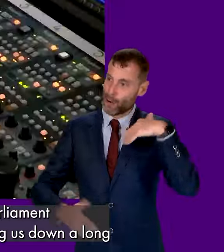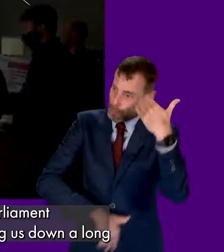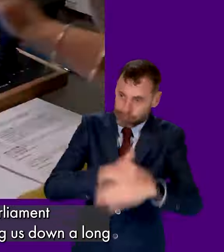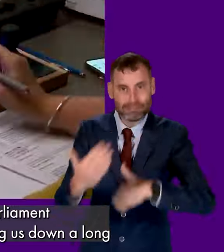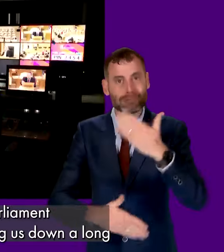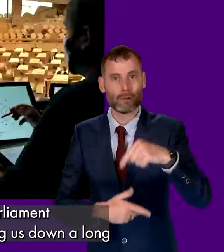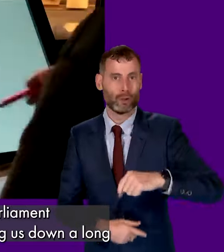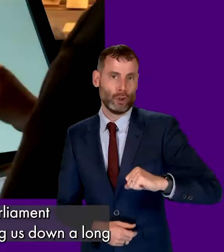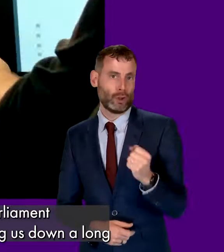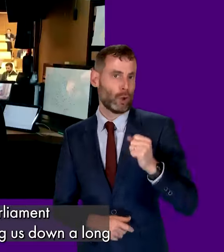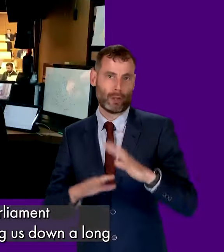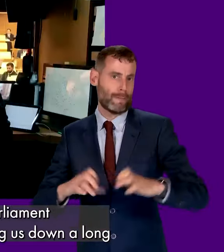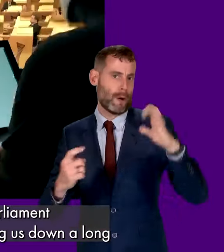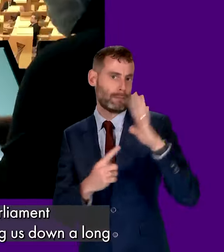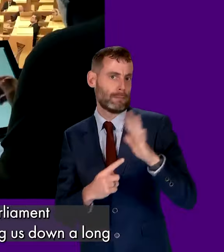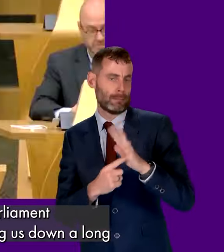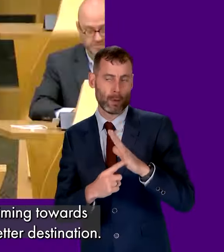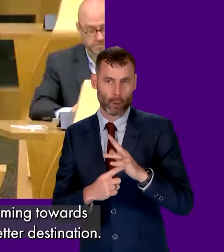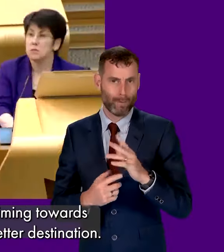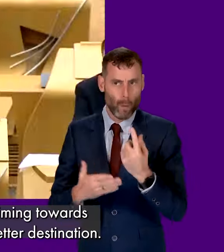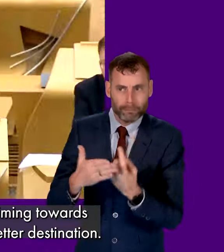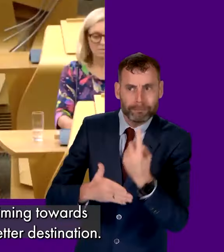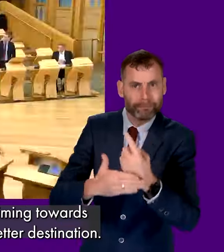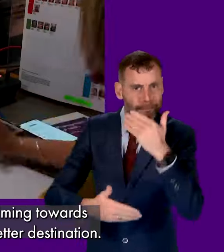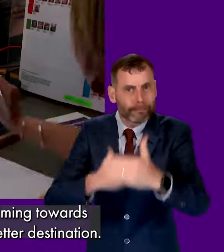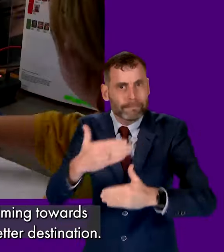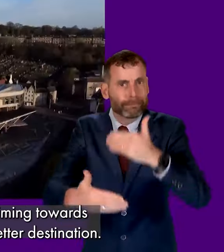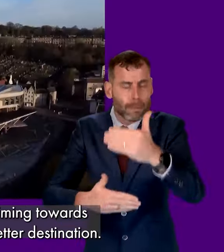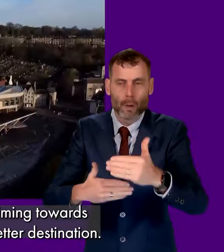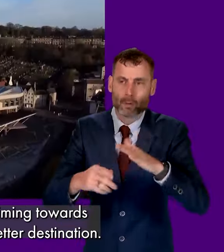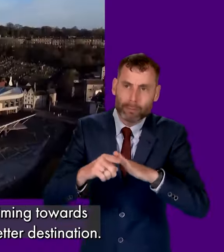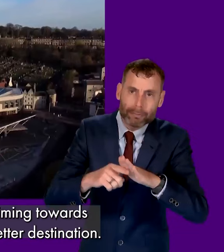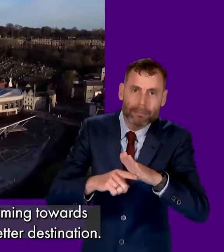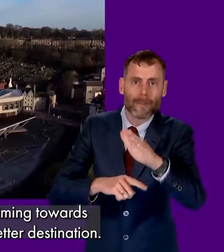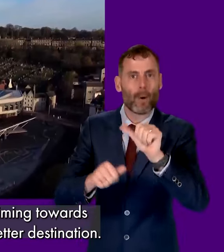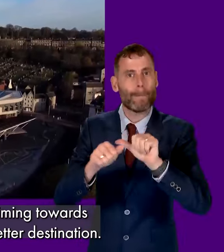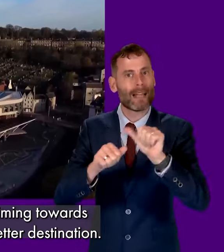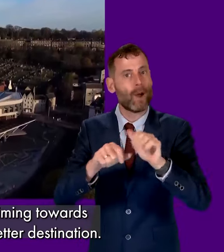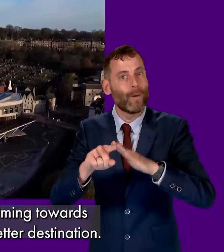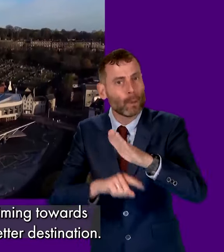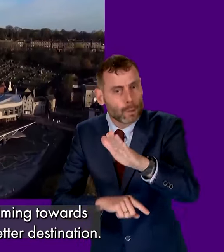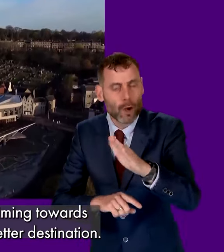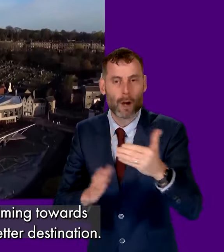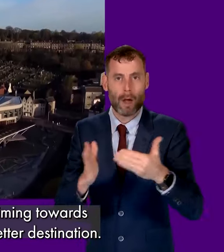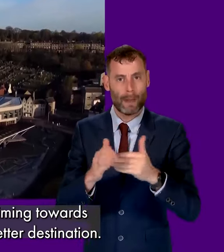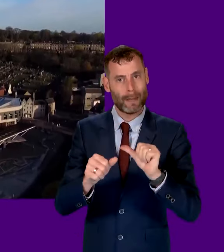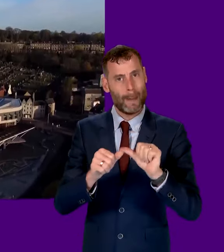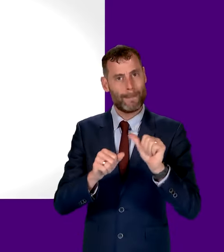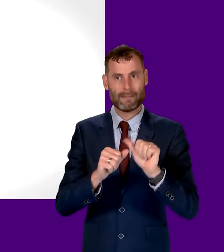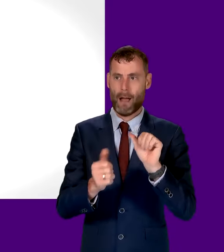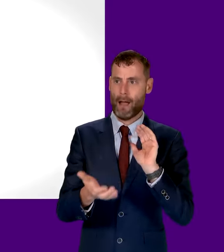Parliament is a turning wheel driving us down a long and winding road, aiming towards a better future and a better